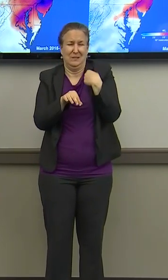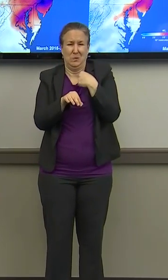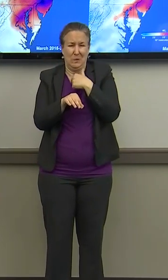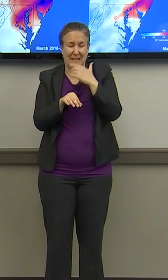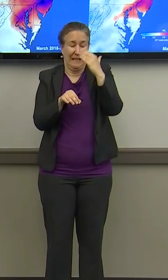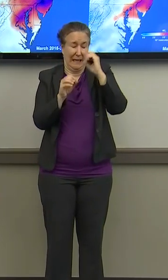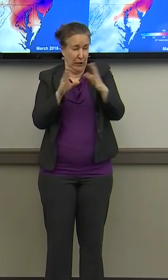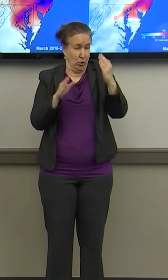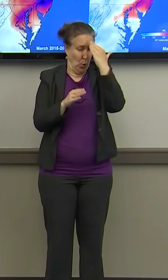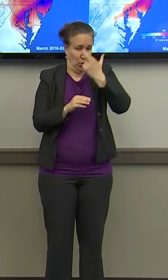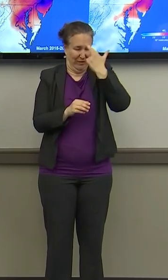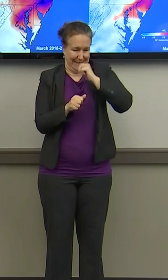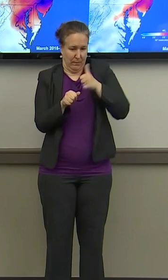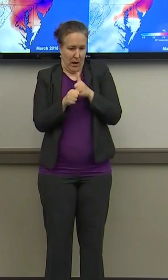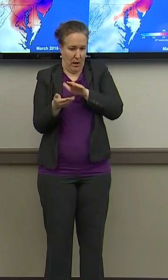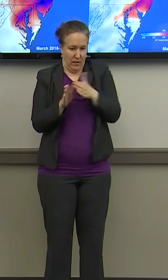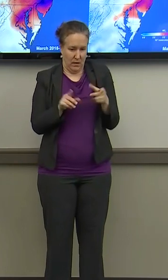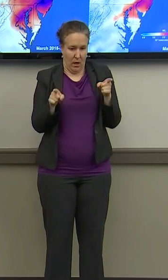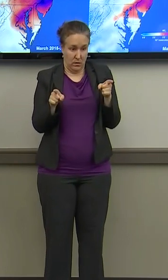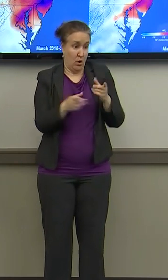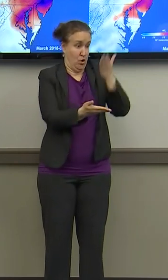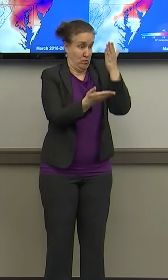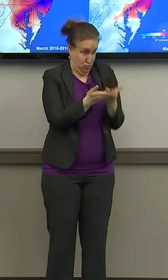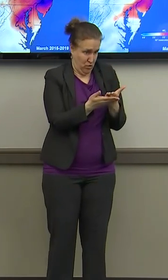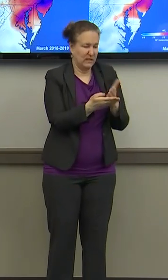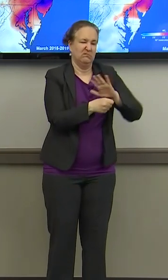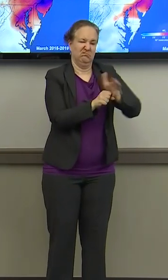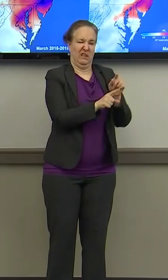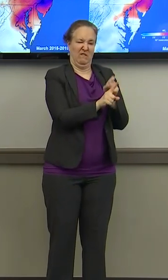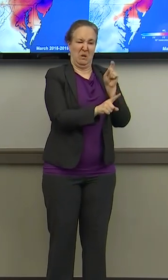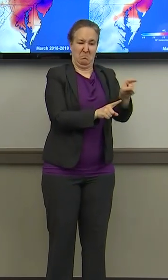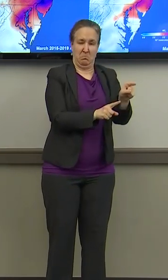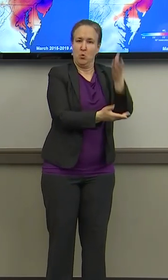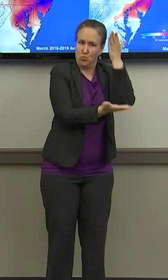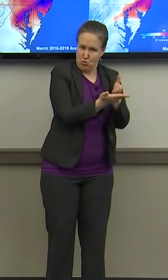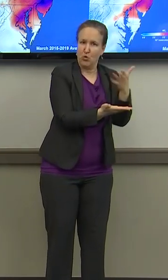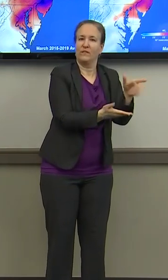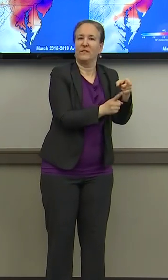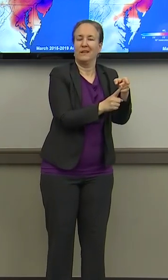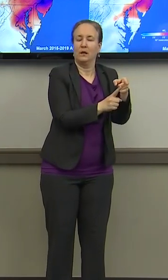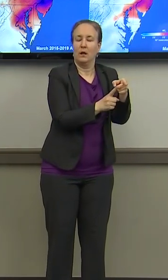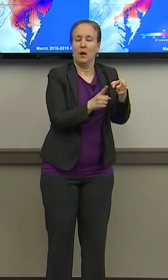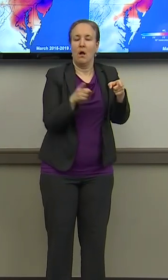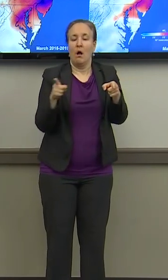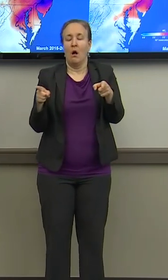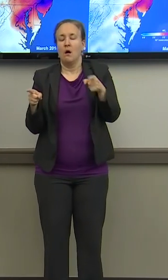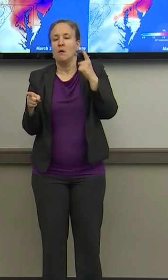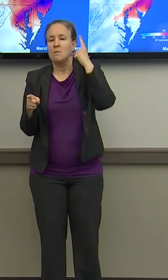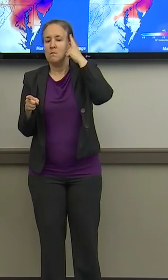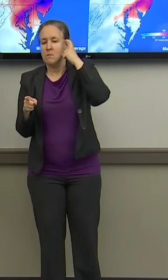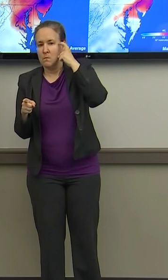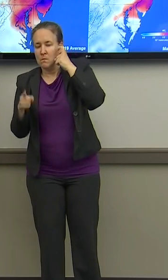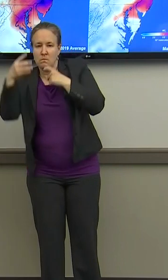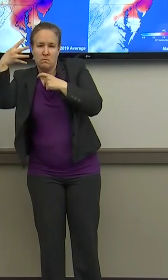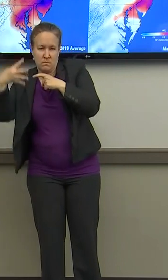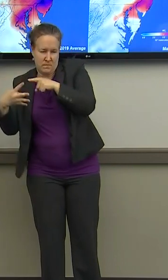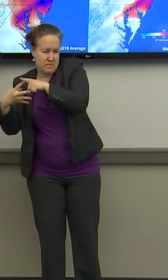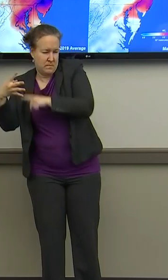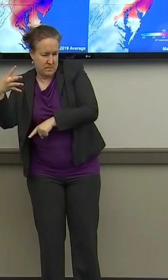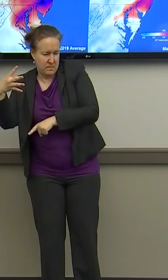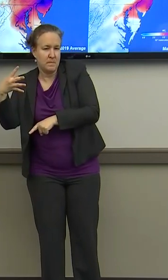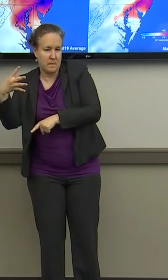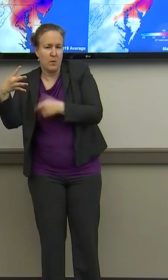know clearly how many people were proven to die of COVID-19, proven, and then but we will now, starting with today,